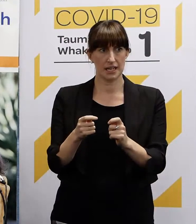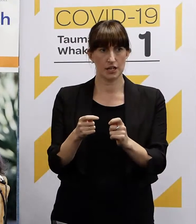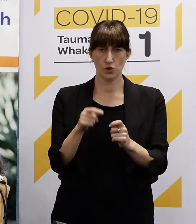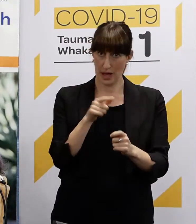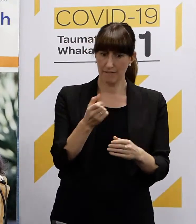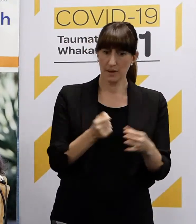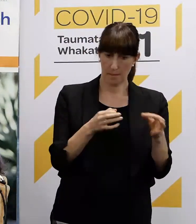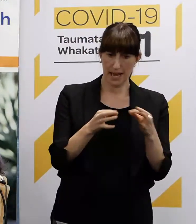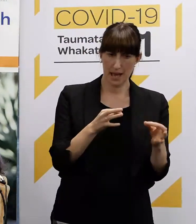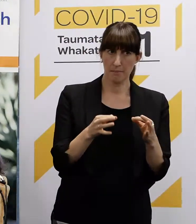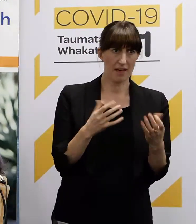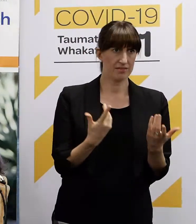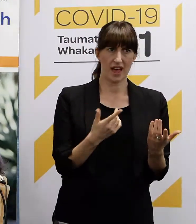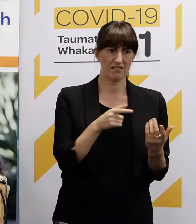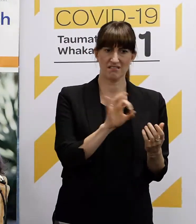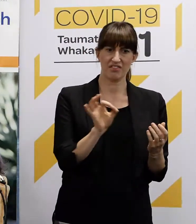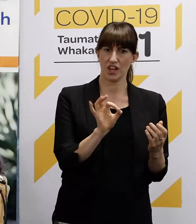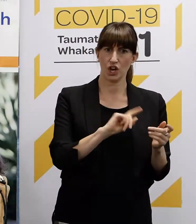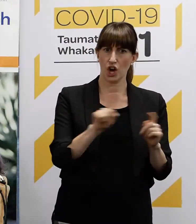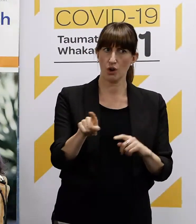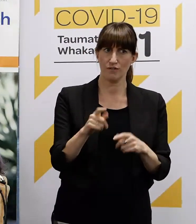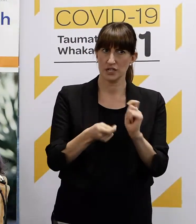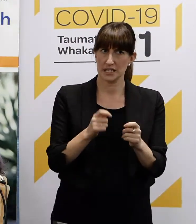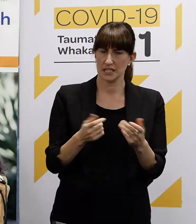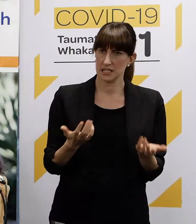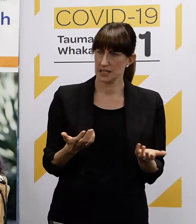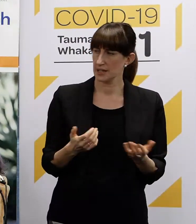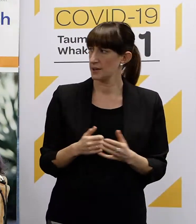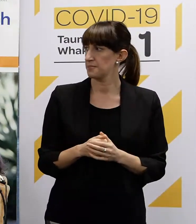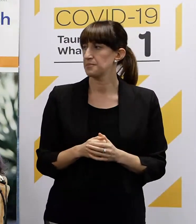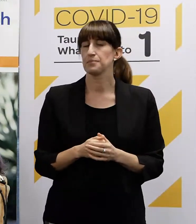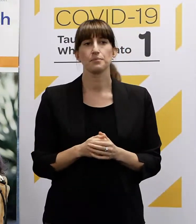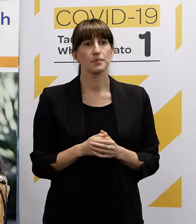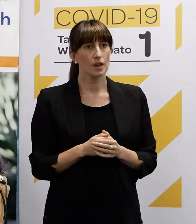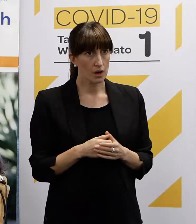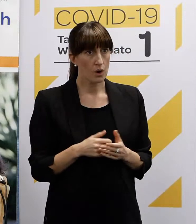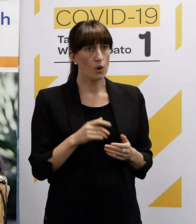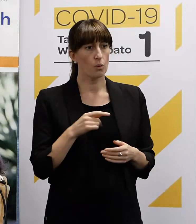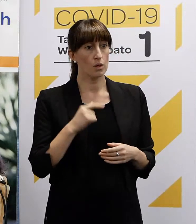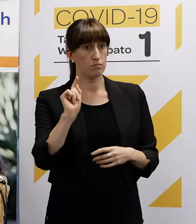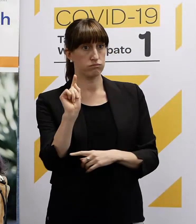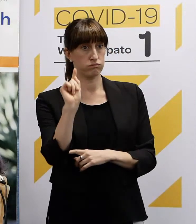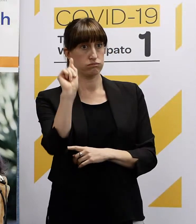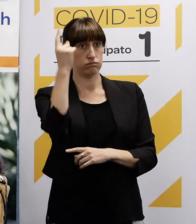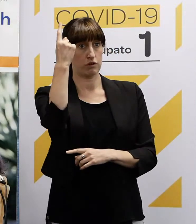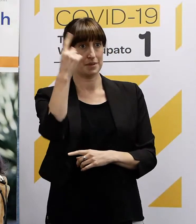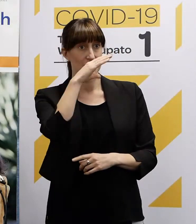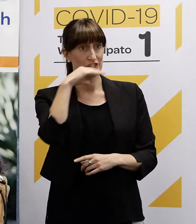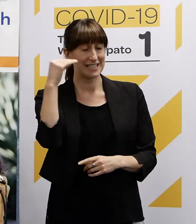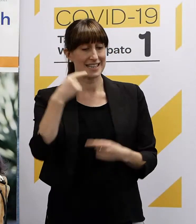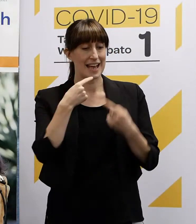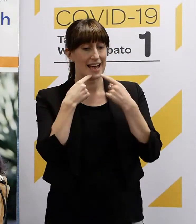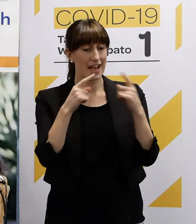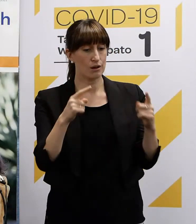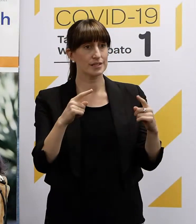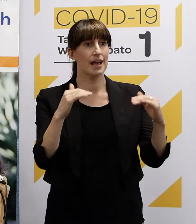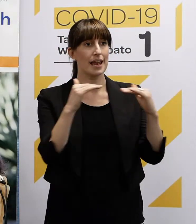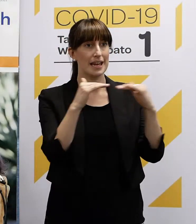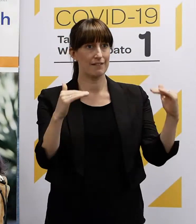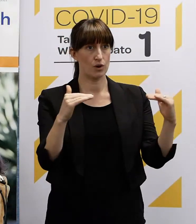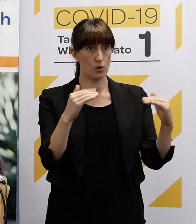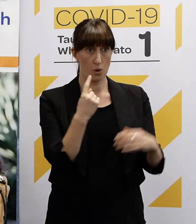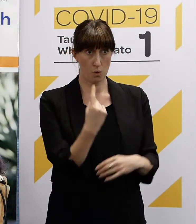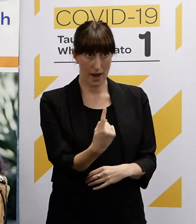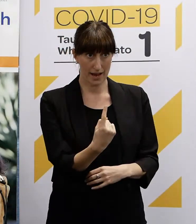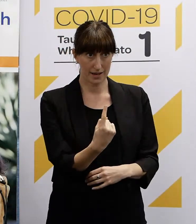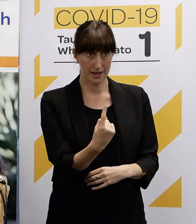plan. Yes, certainly. So when the Prime Minister made the announcement to move into Alert Level 1, we had a